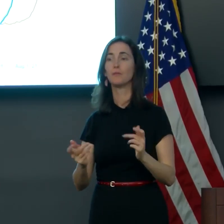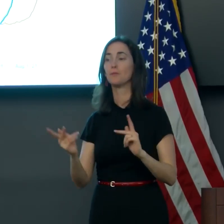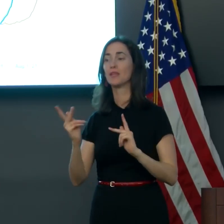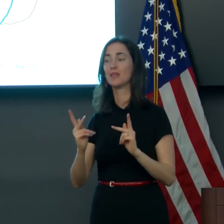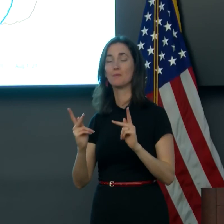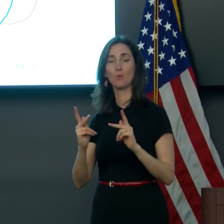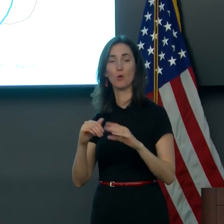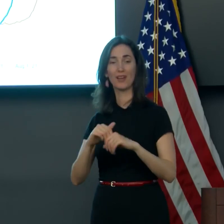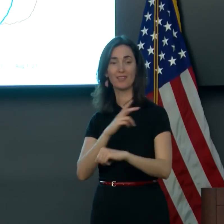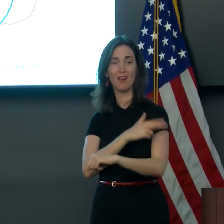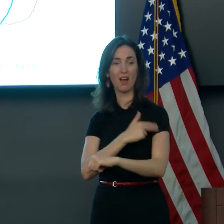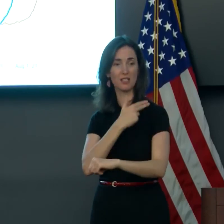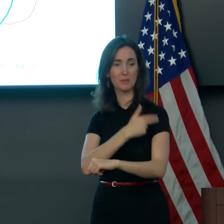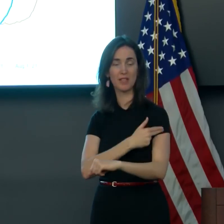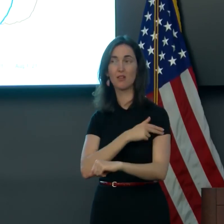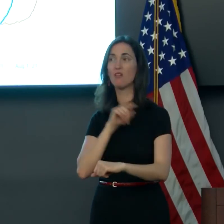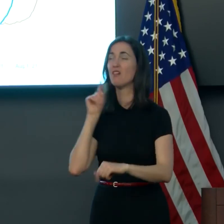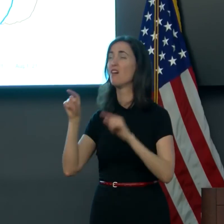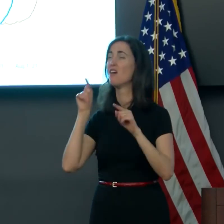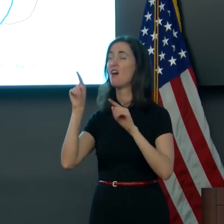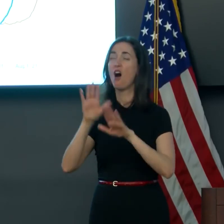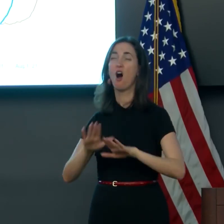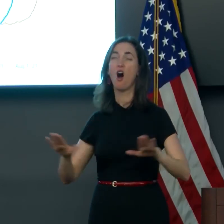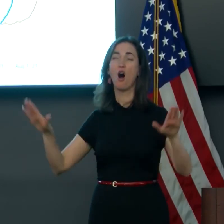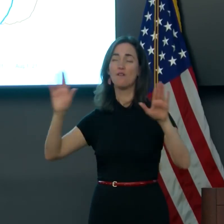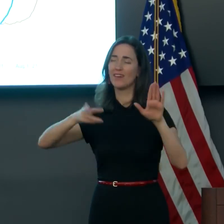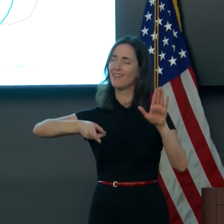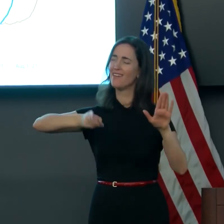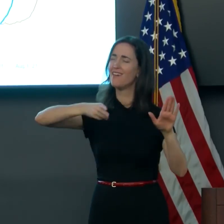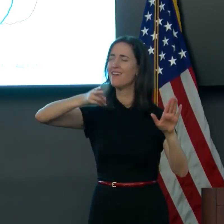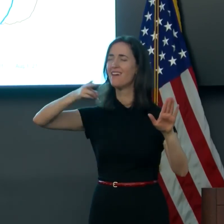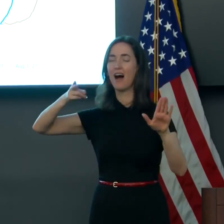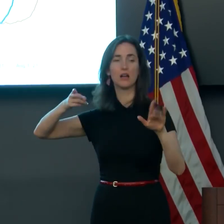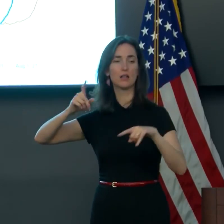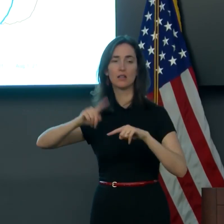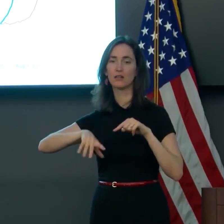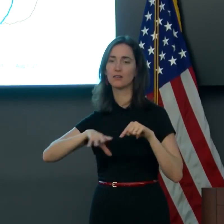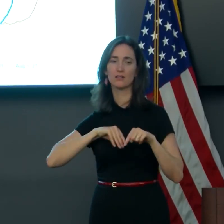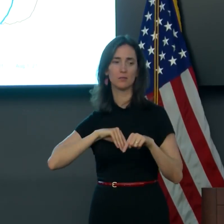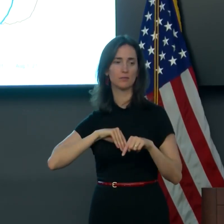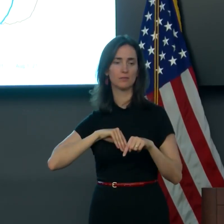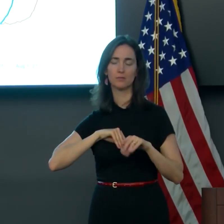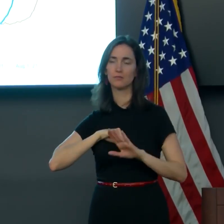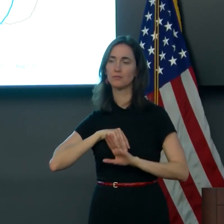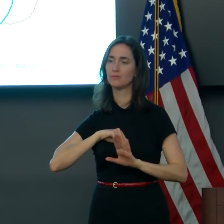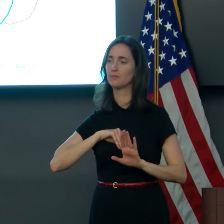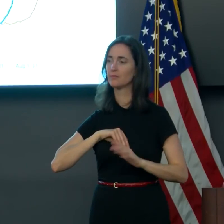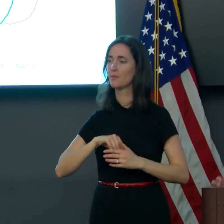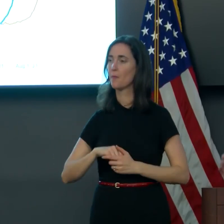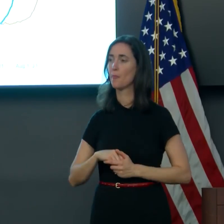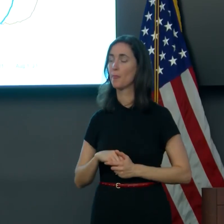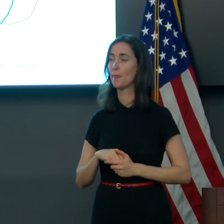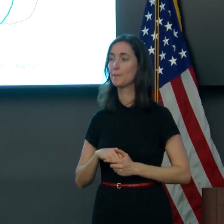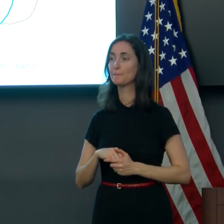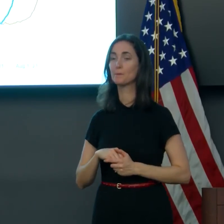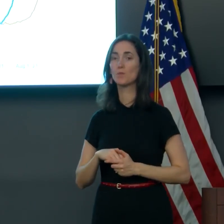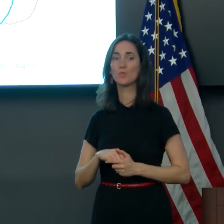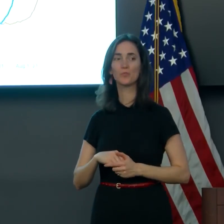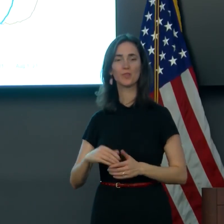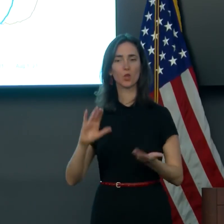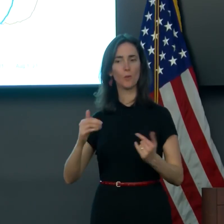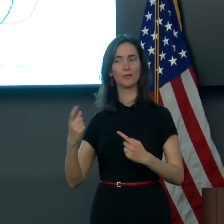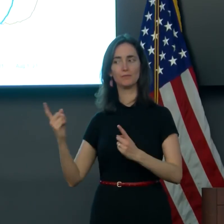inpatients in every region of our state is unacceptably high. And just look at it